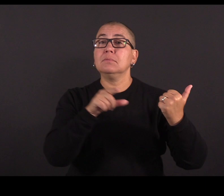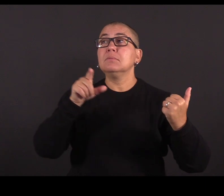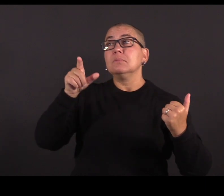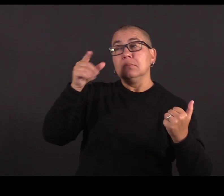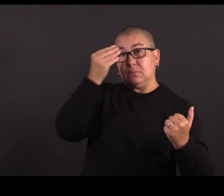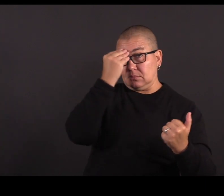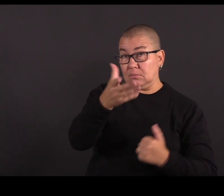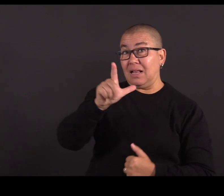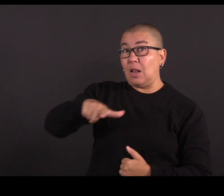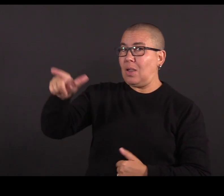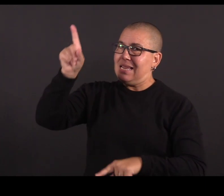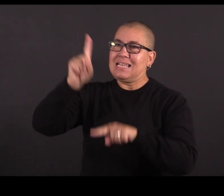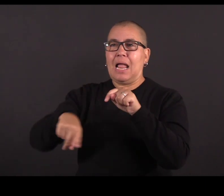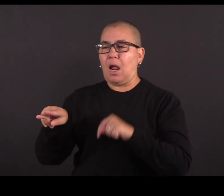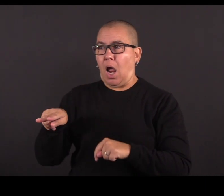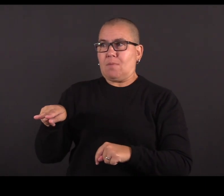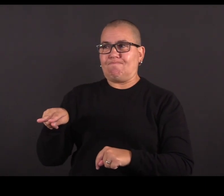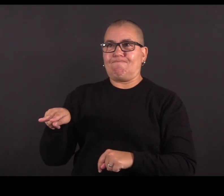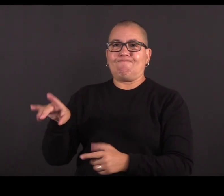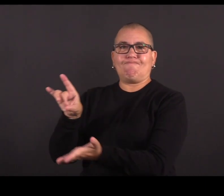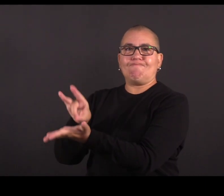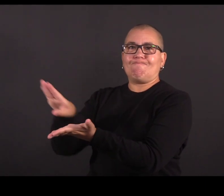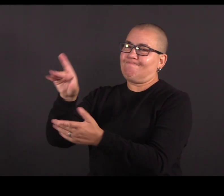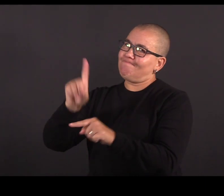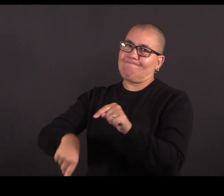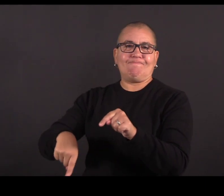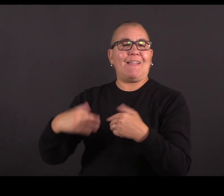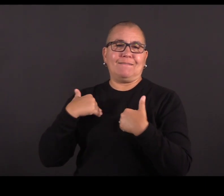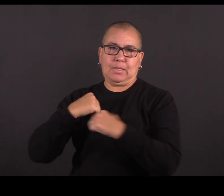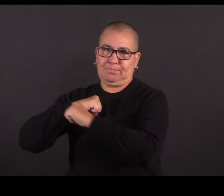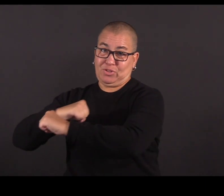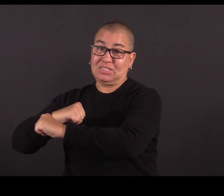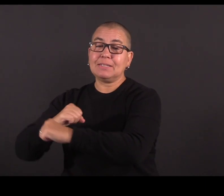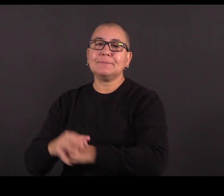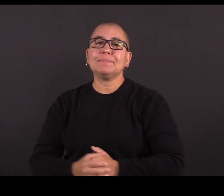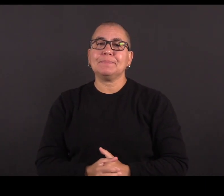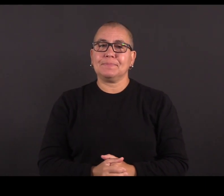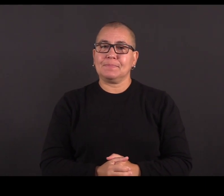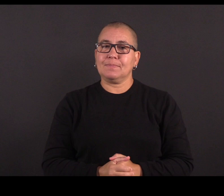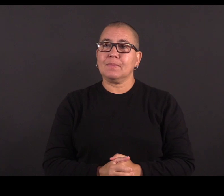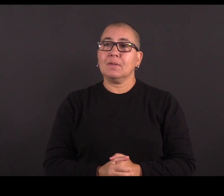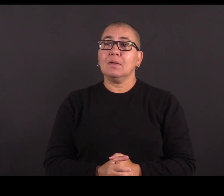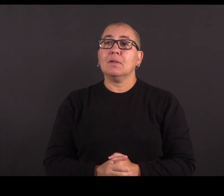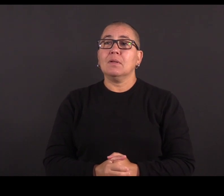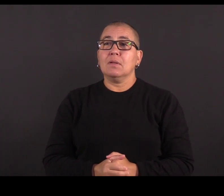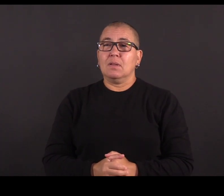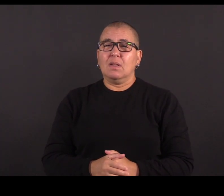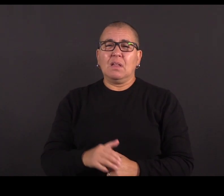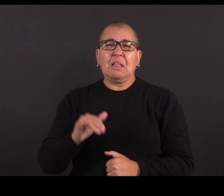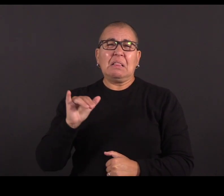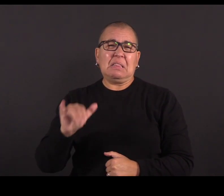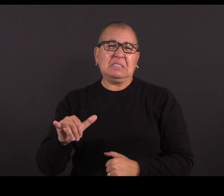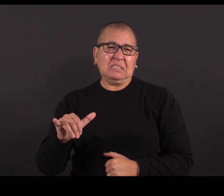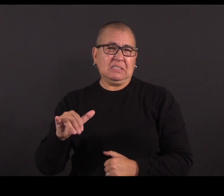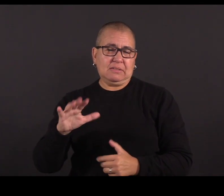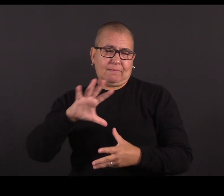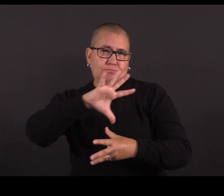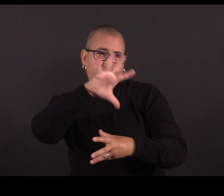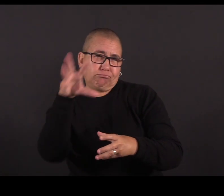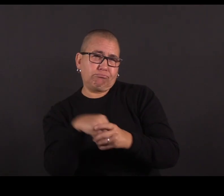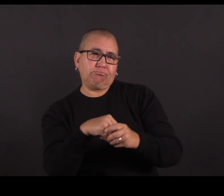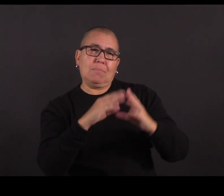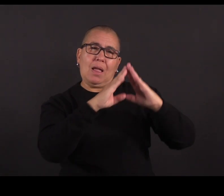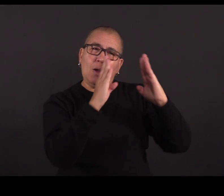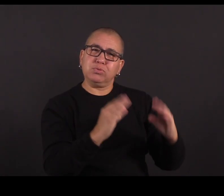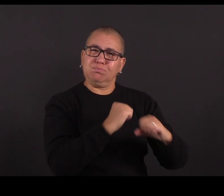for accessing VAWA protections. These are only some of the housing protections afforded survivors